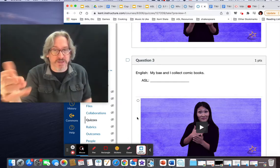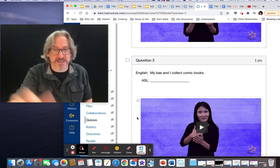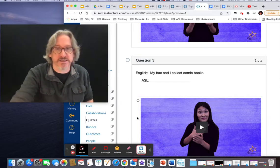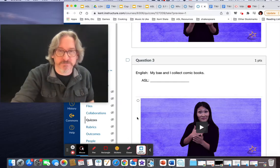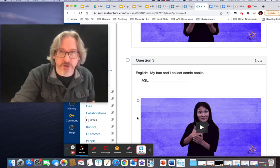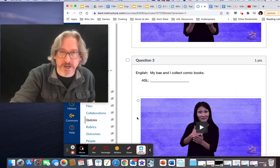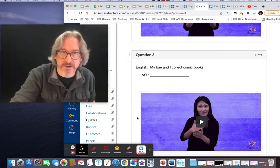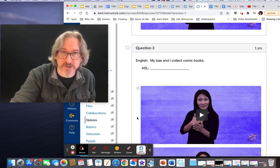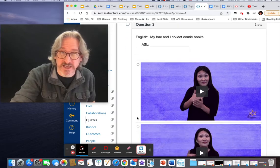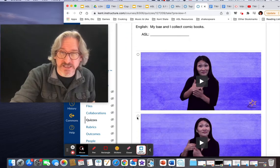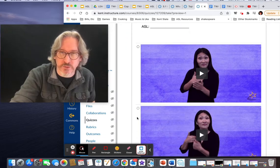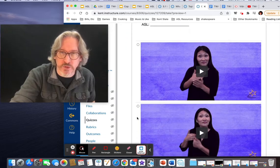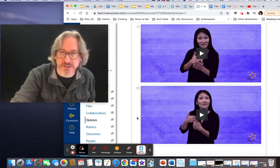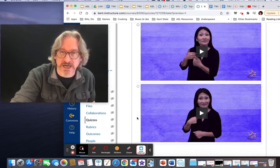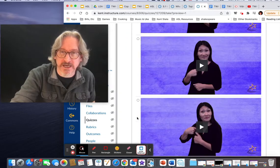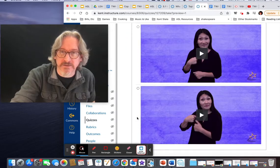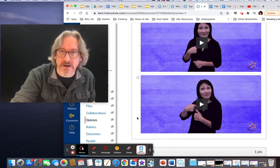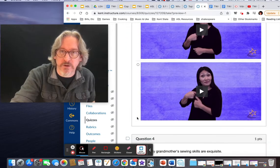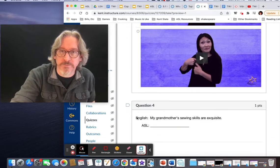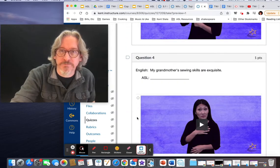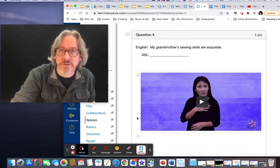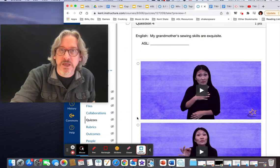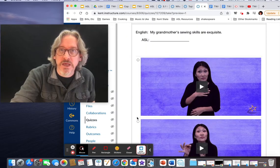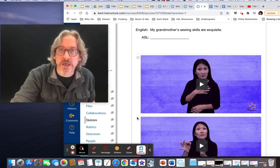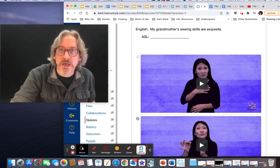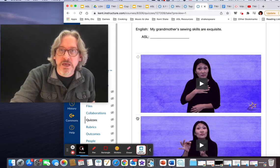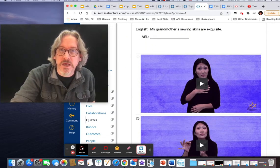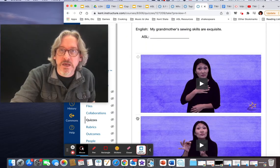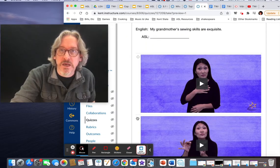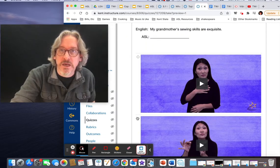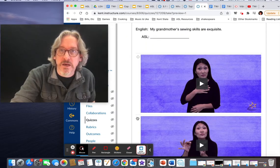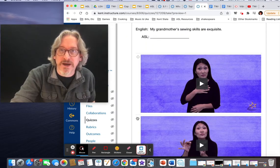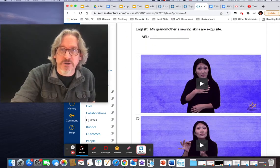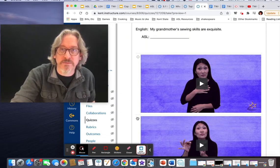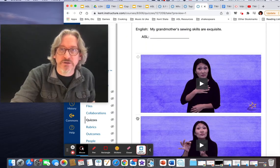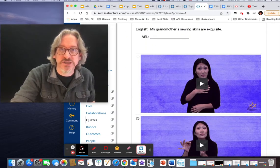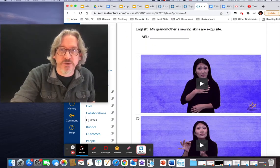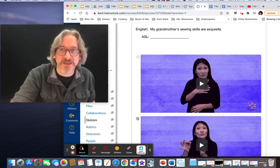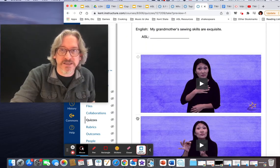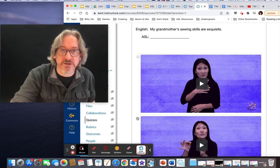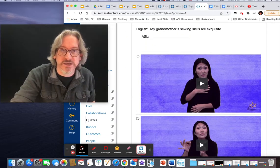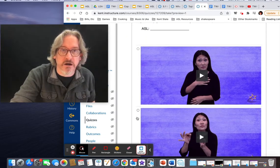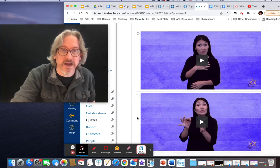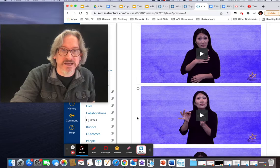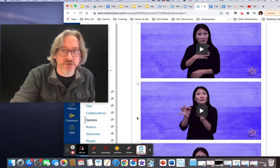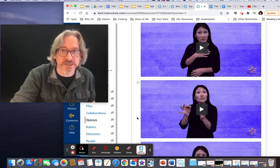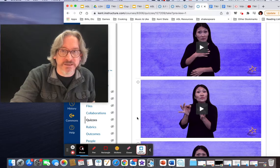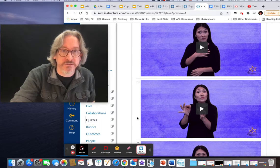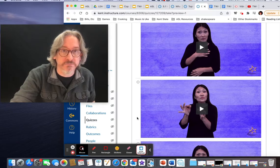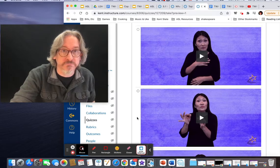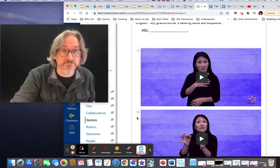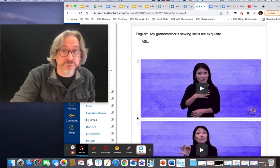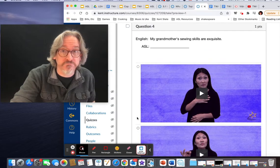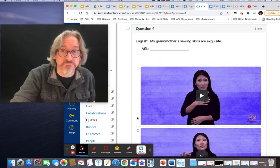do this? Okay. So that's an important sign in that one. My grandmother's sewing skills are